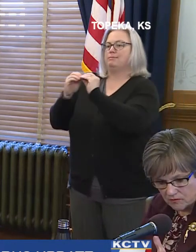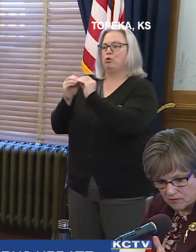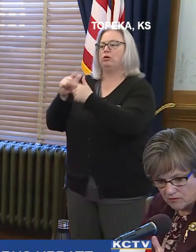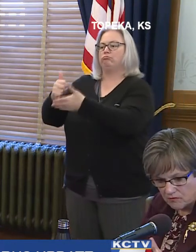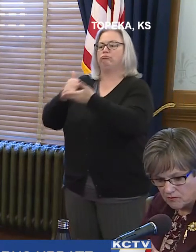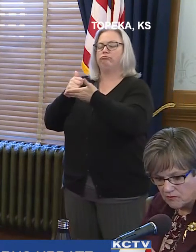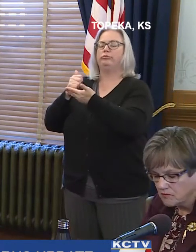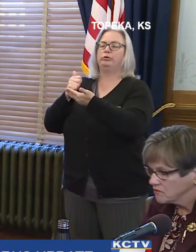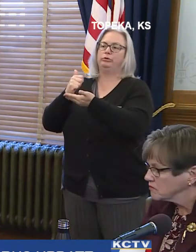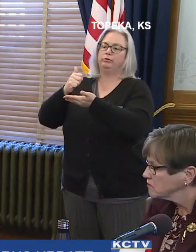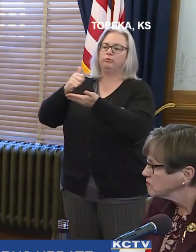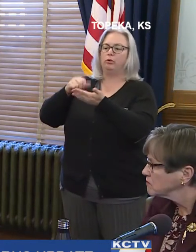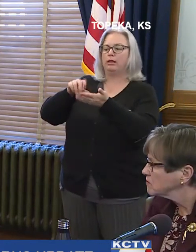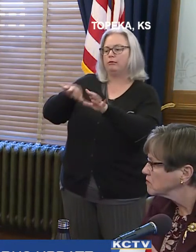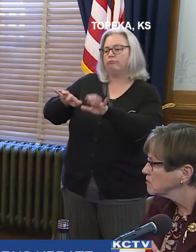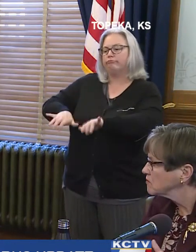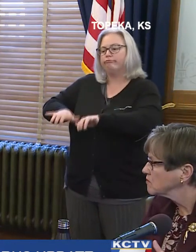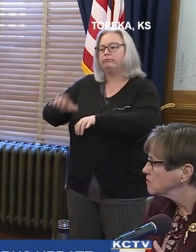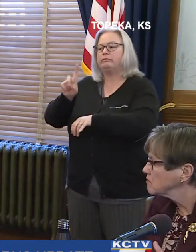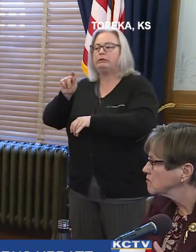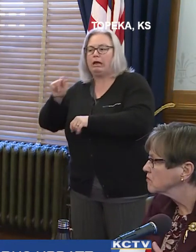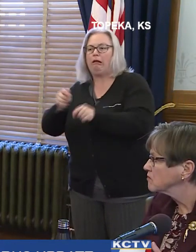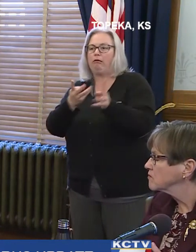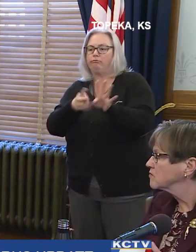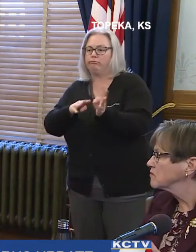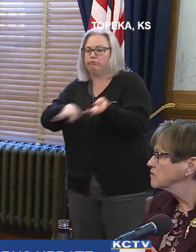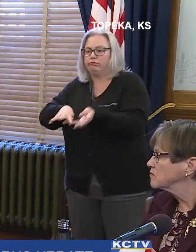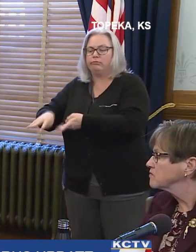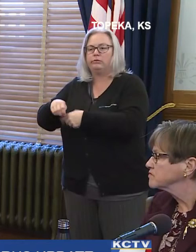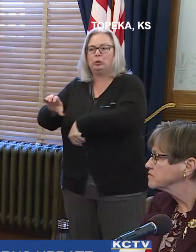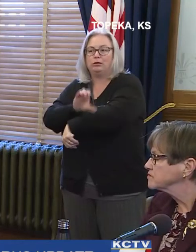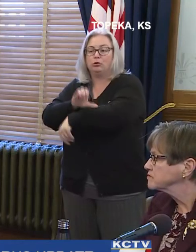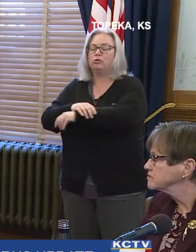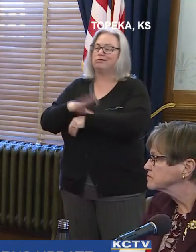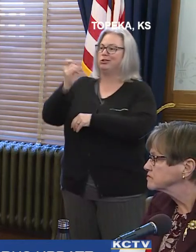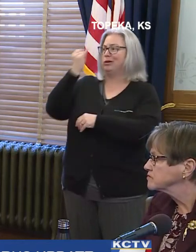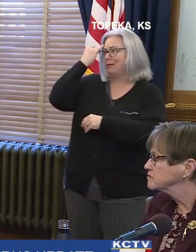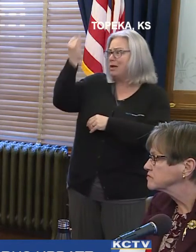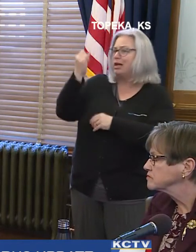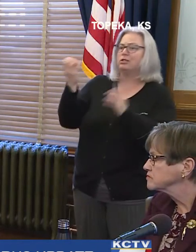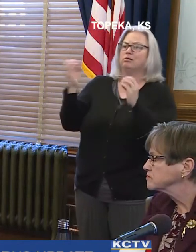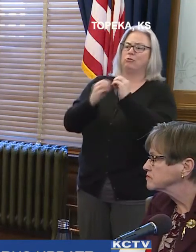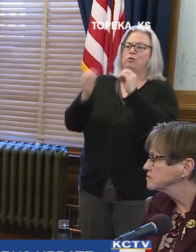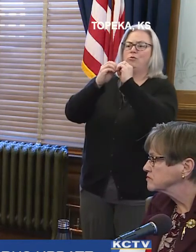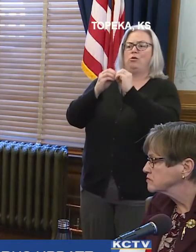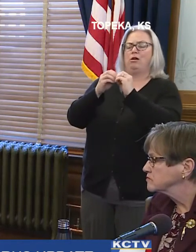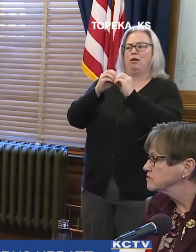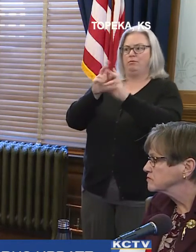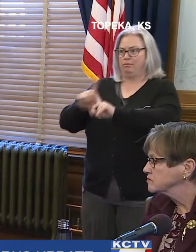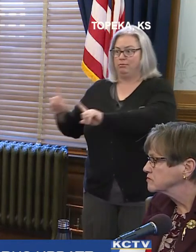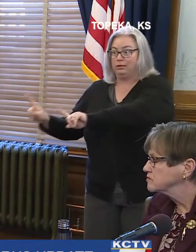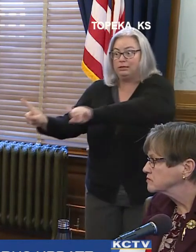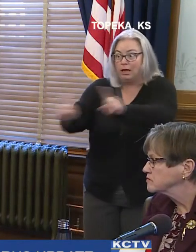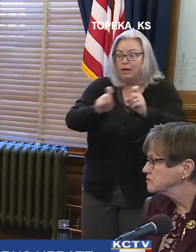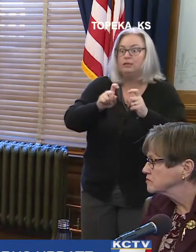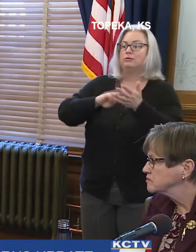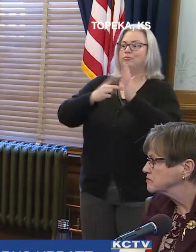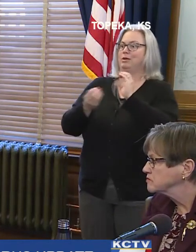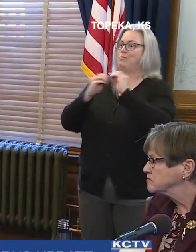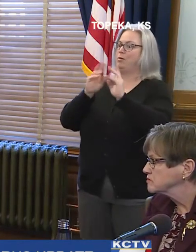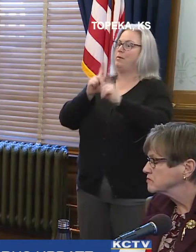with contact tracing and data entry. As you can imagine, as we get an ever-growing number of positive cases,